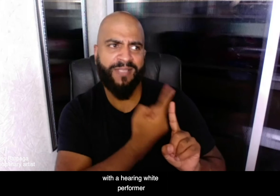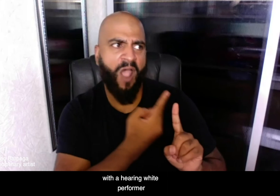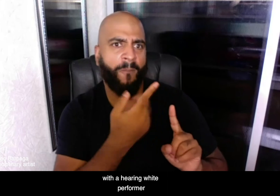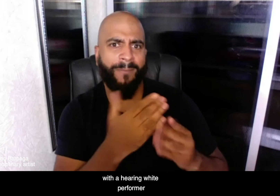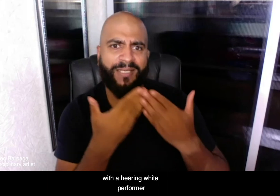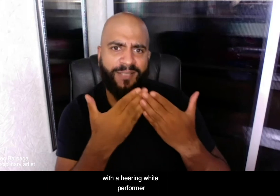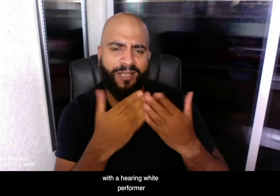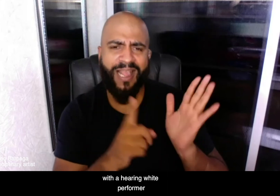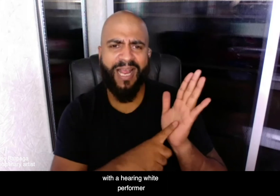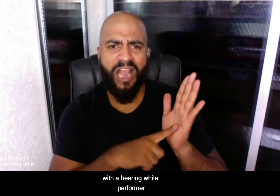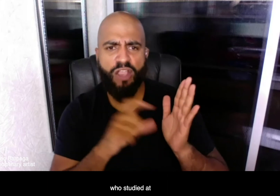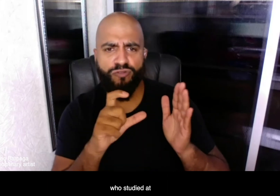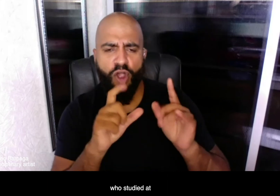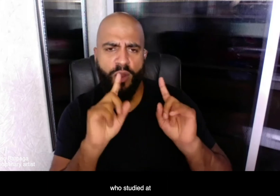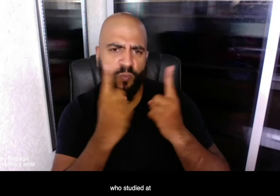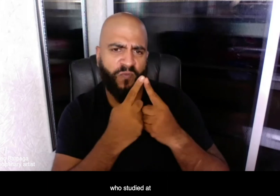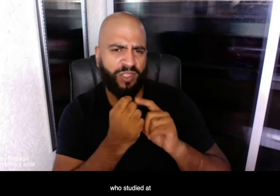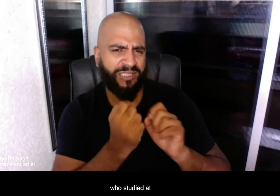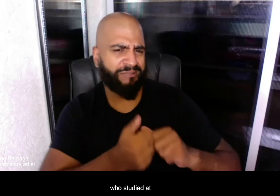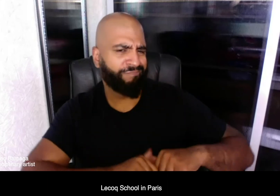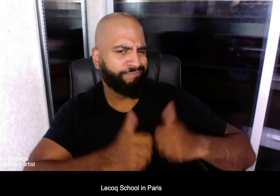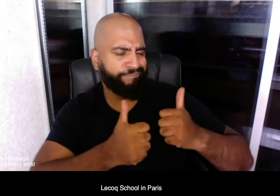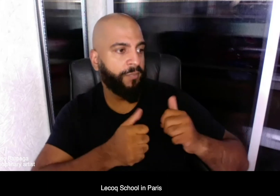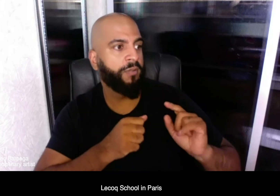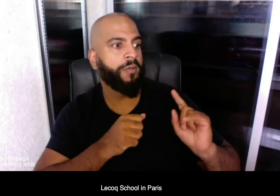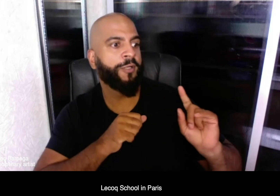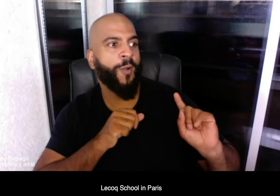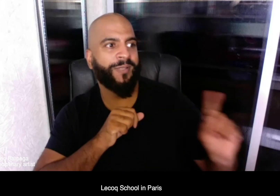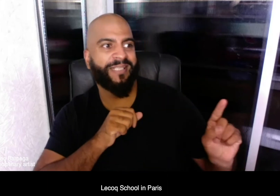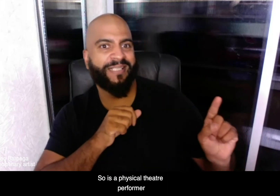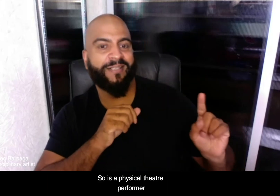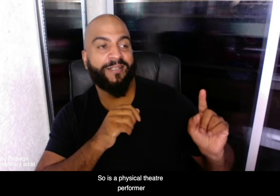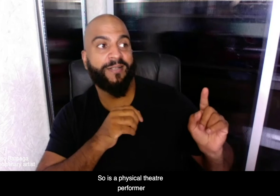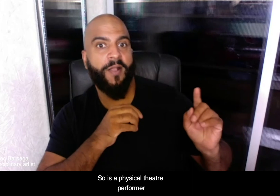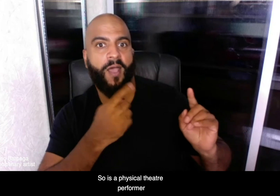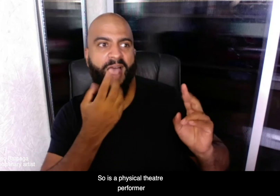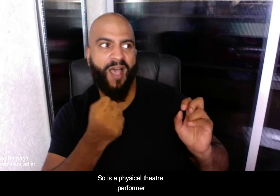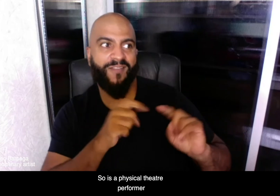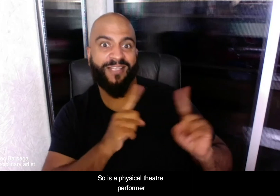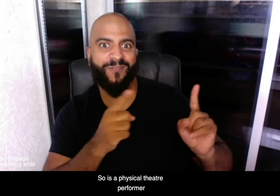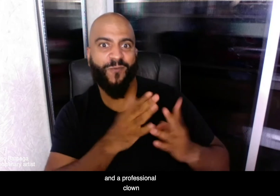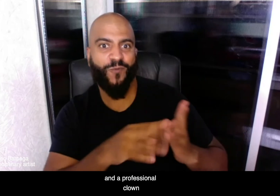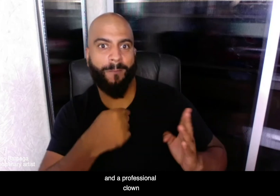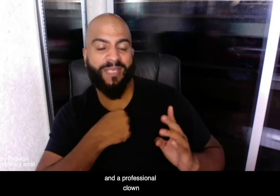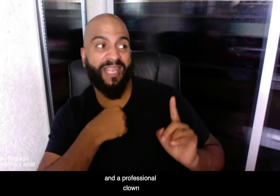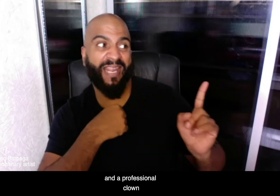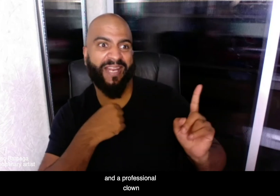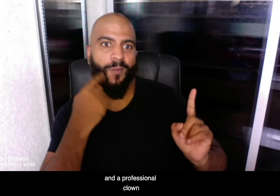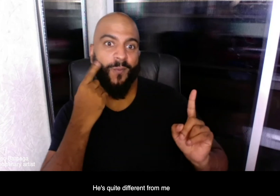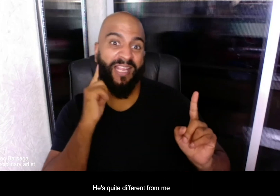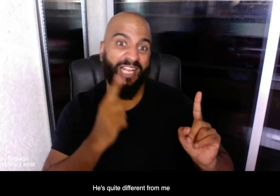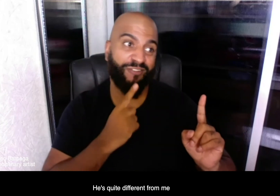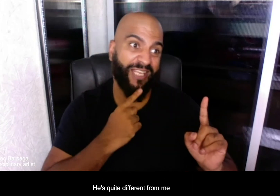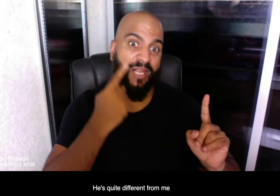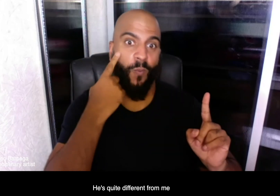white performer who studied at Lecoq School in Paris. So he's a physical theatre performer and a professional clown.